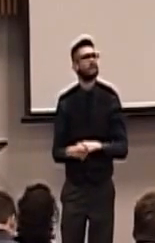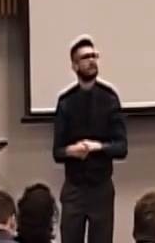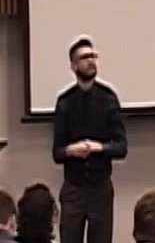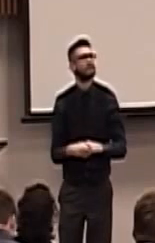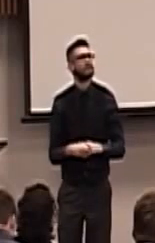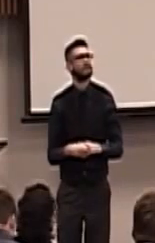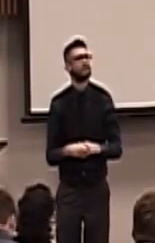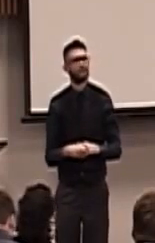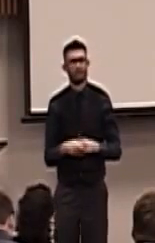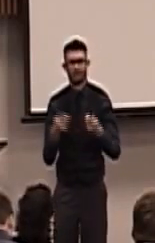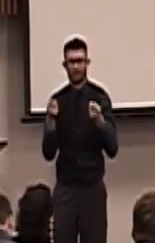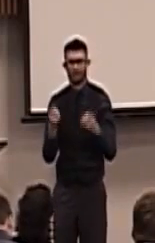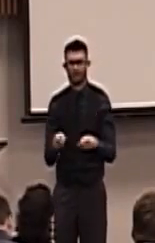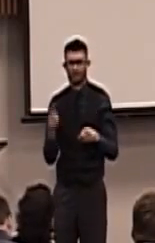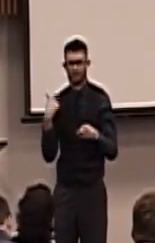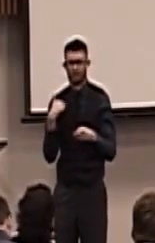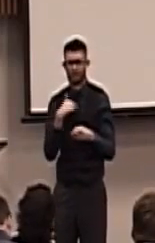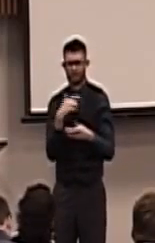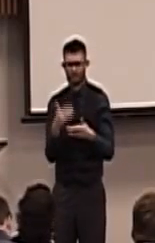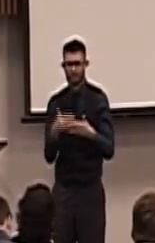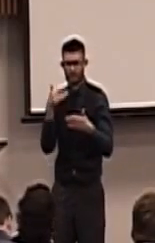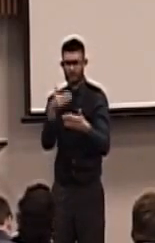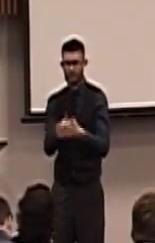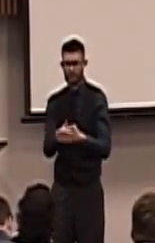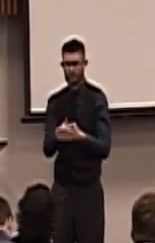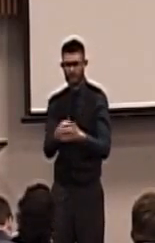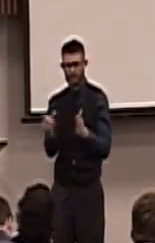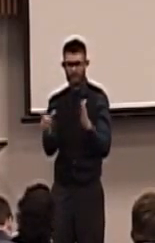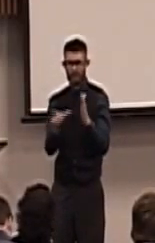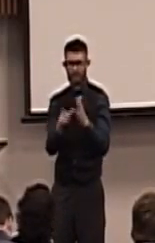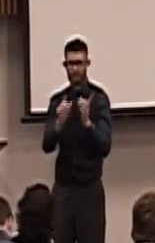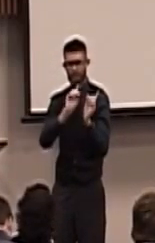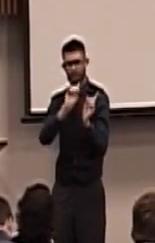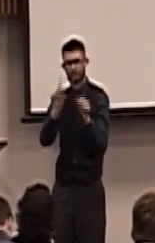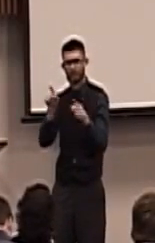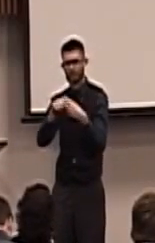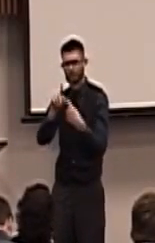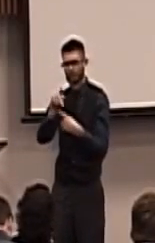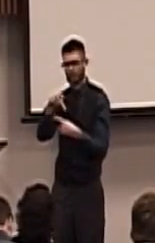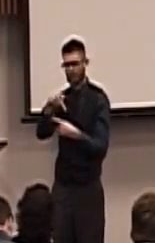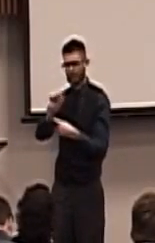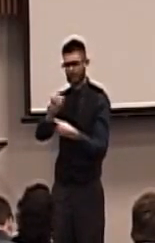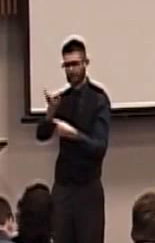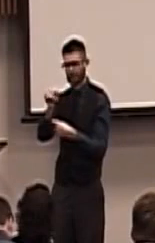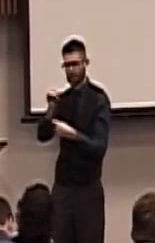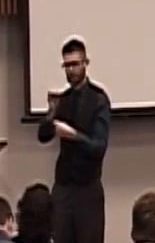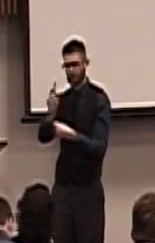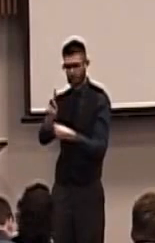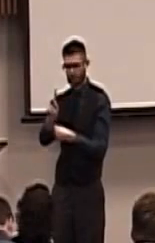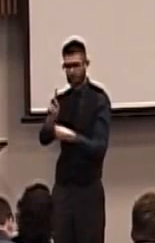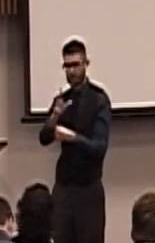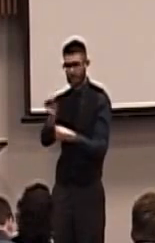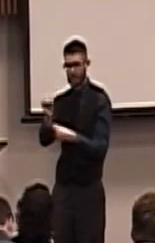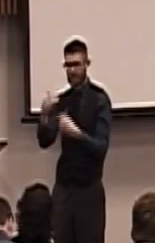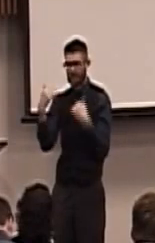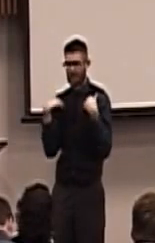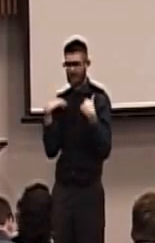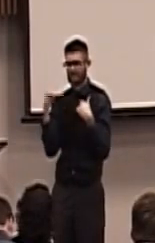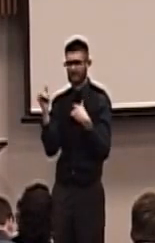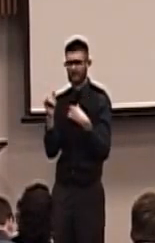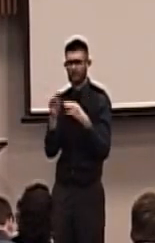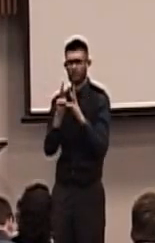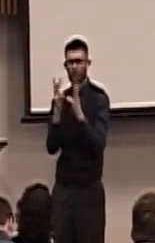When we arrived, immediately went to Pajok and did a church leaders